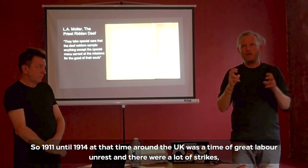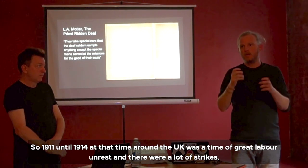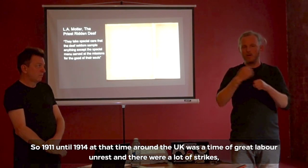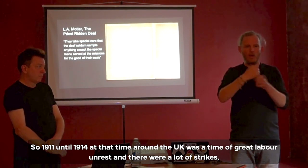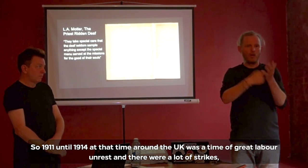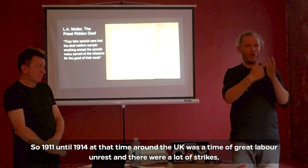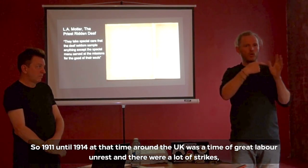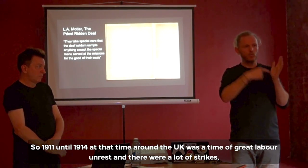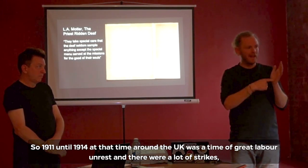UK,